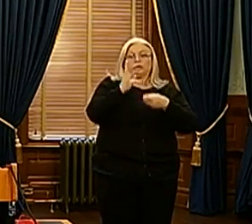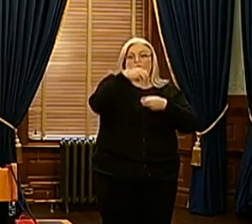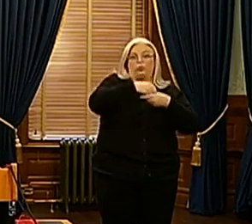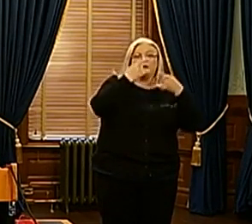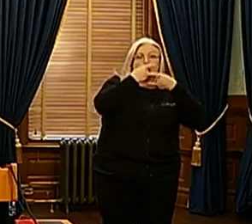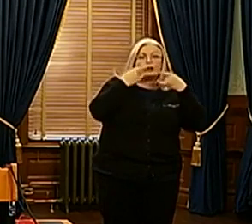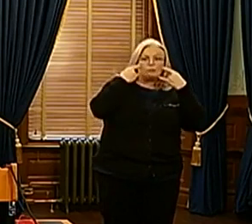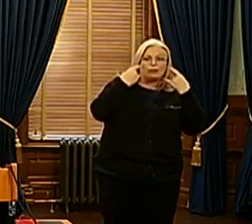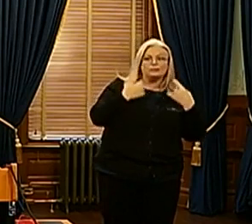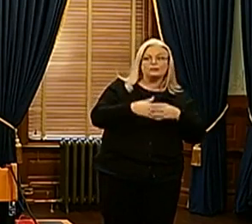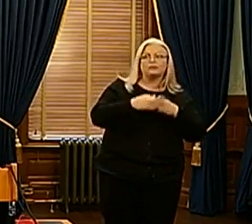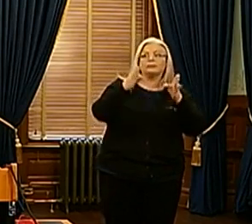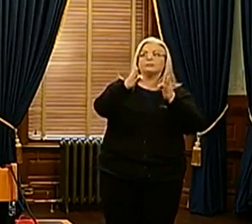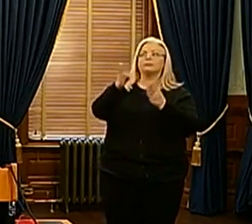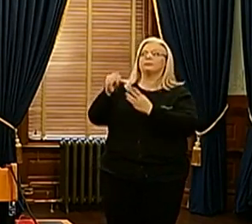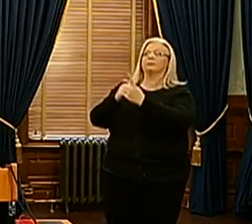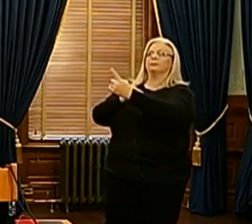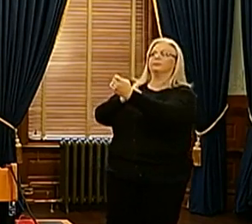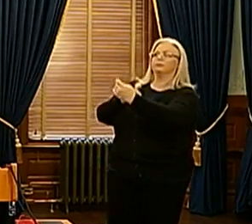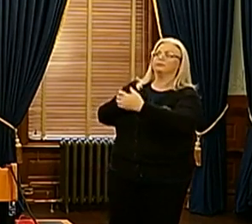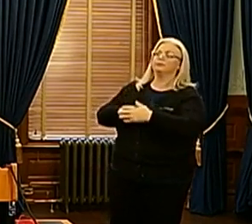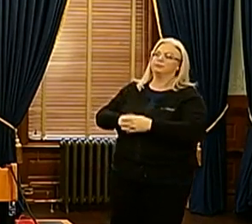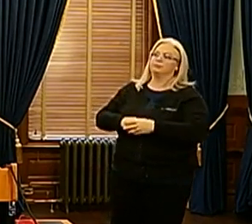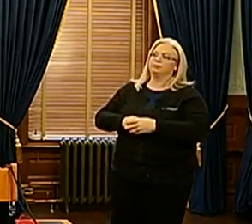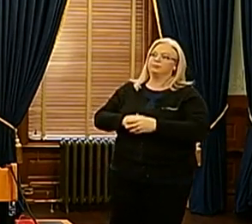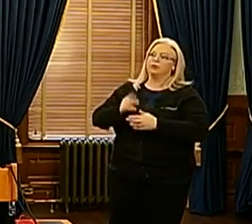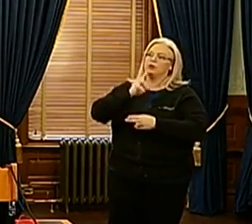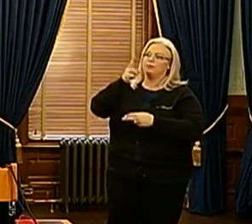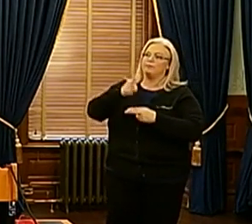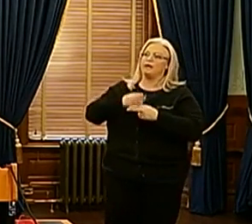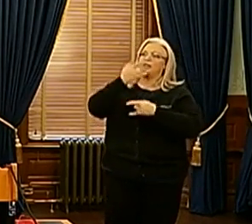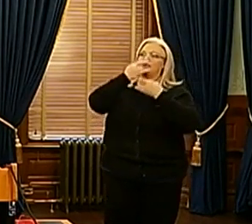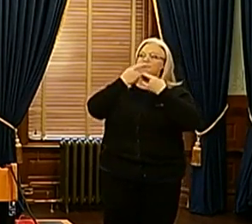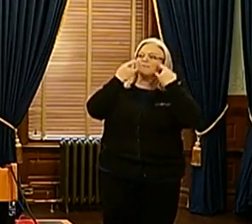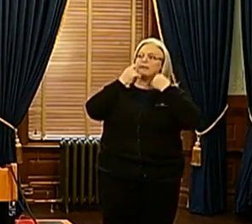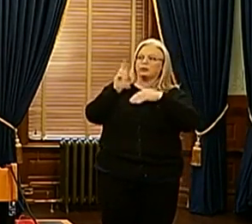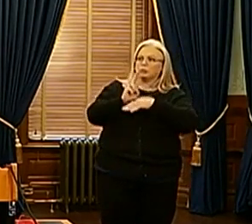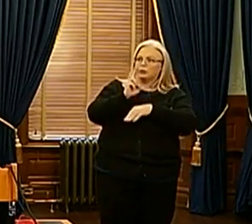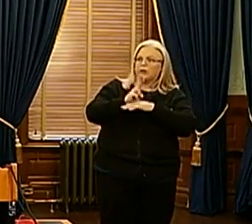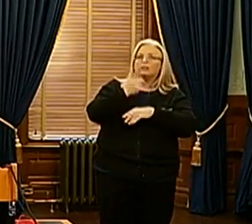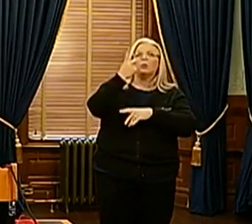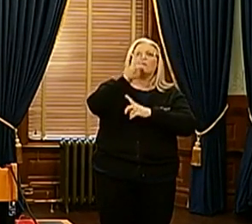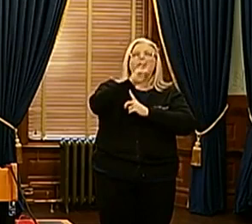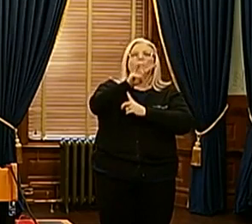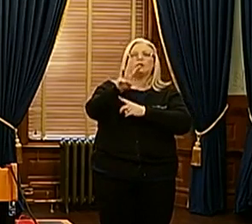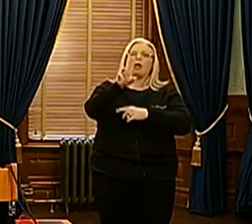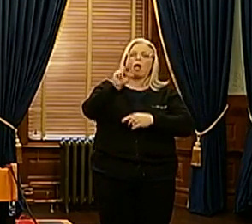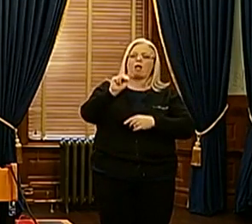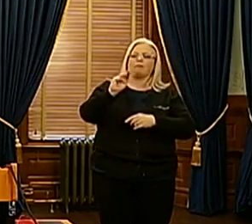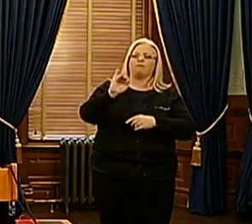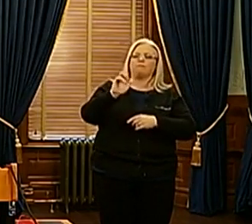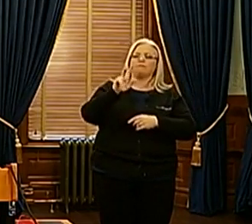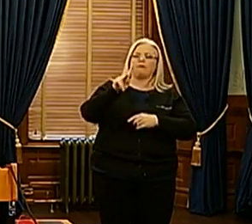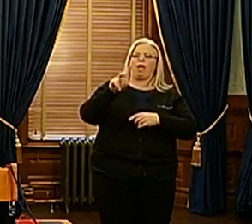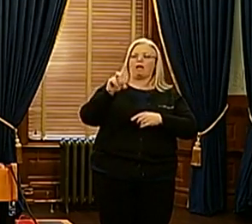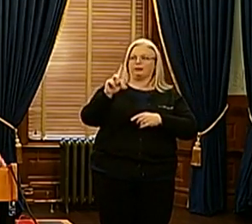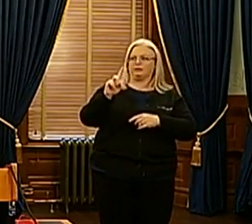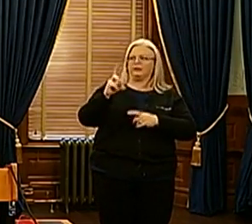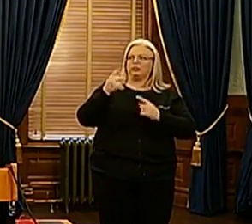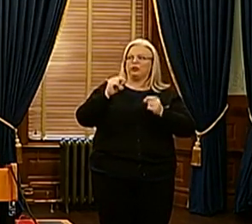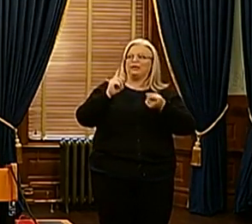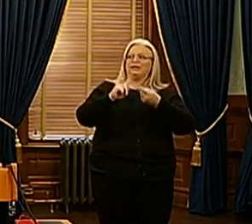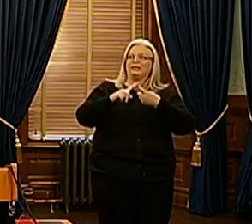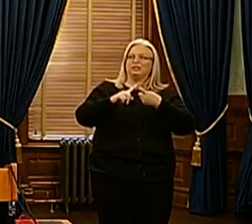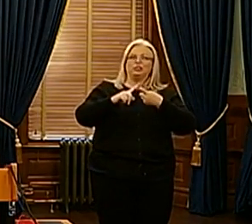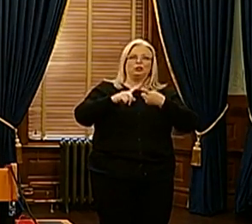when in public. Governor, you touched on mask wearing. There is this website, Unmask Together, that is currently trying to